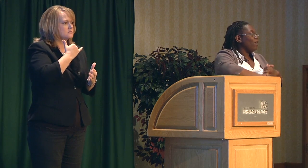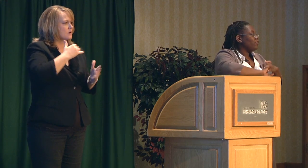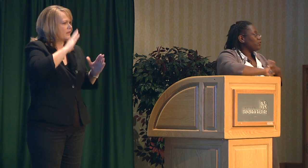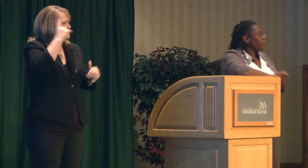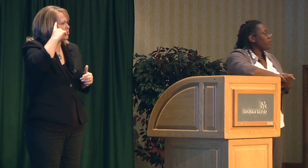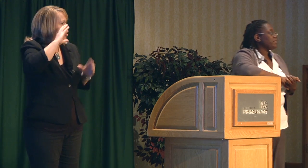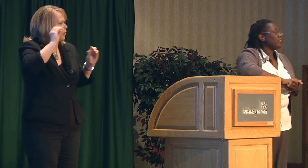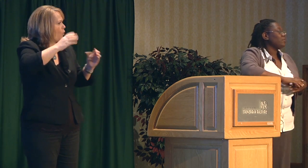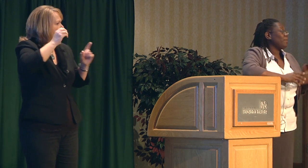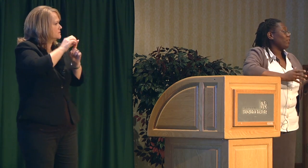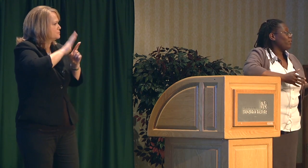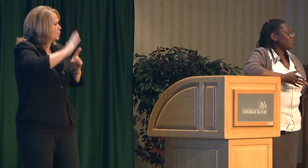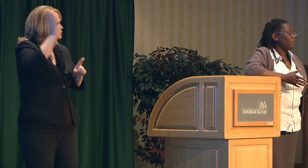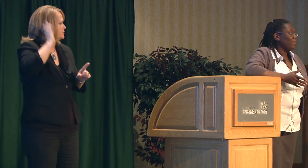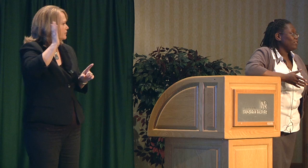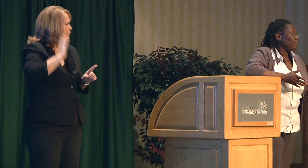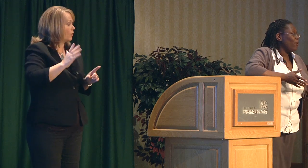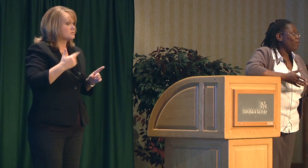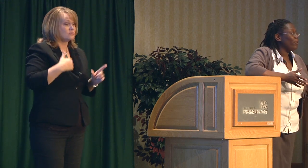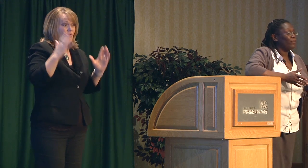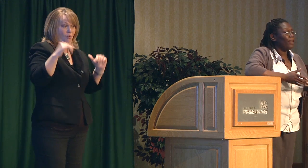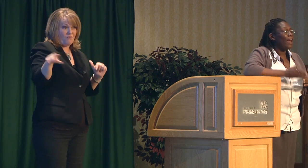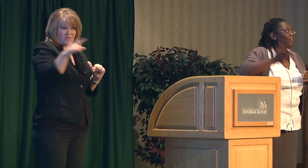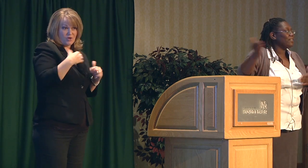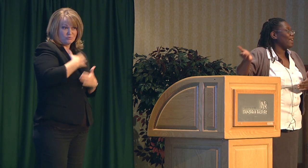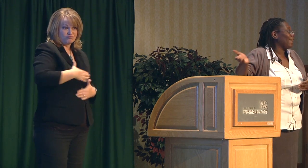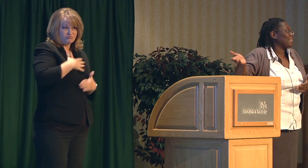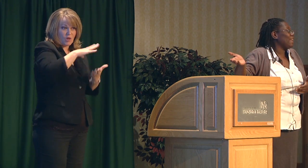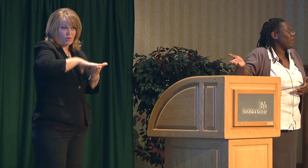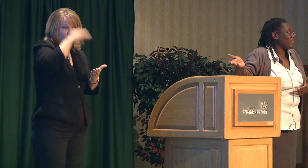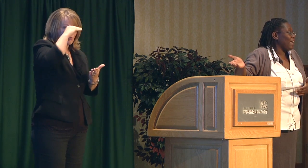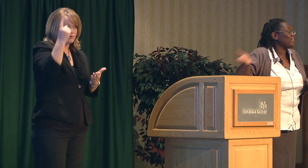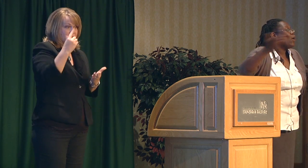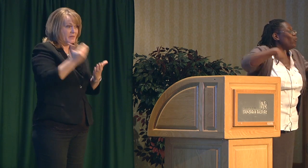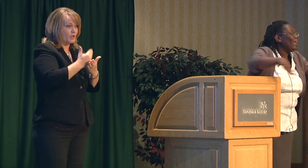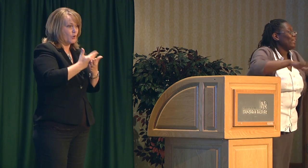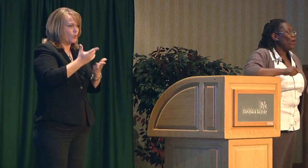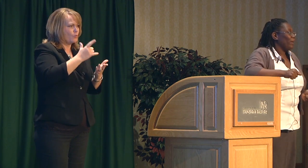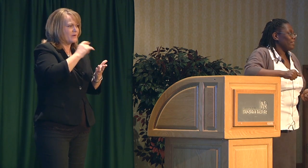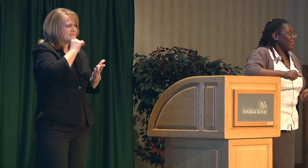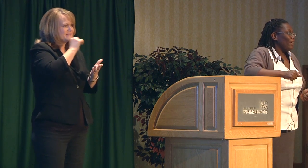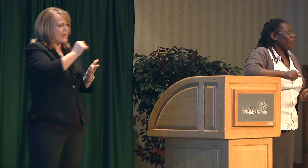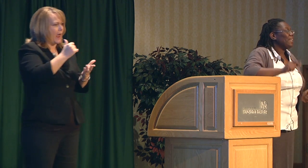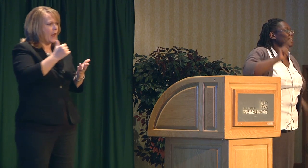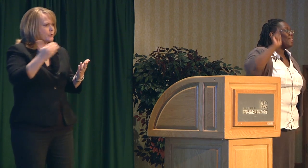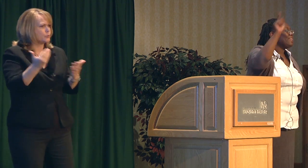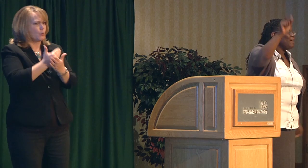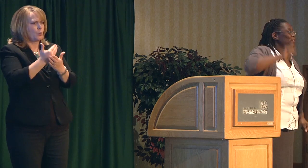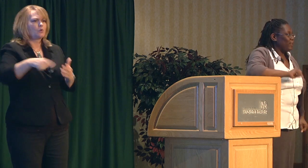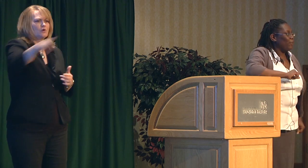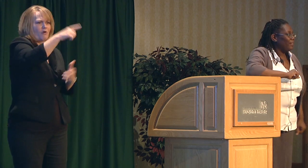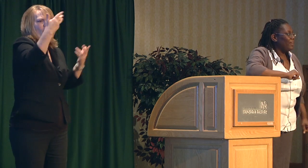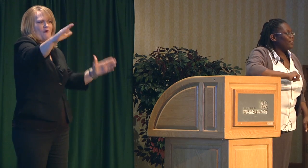that you all have enjoyed the presentation, maybe learned something that you didn't know, or a lot of it is, like I said, not rocket science. We know it. We need to